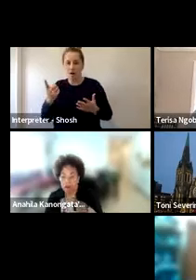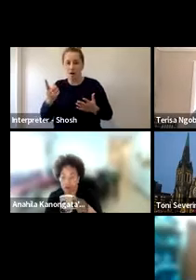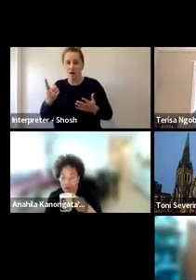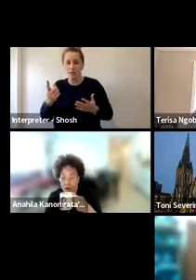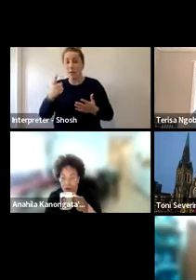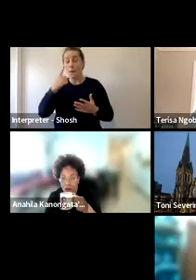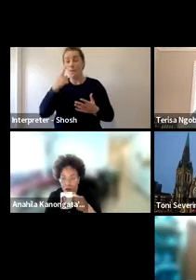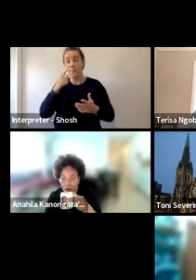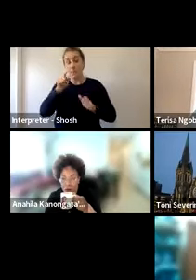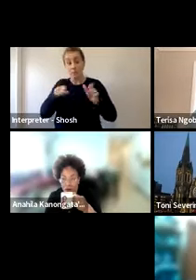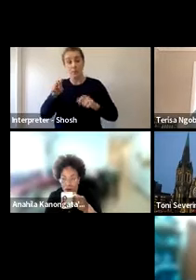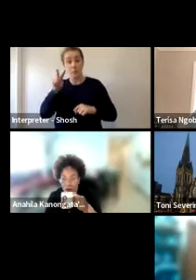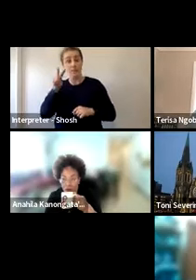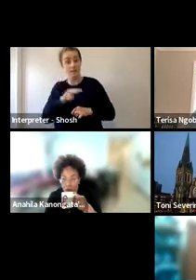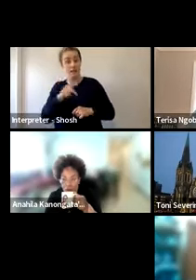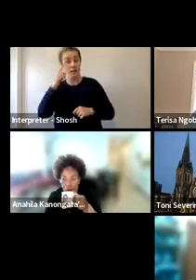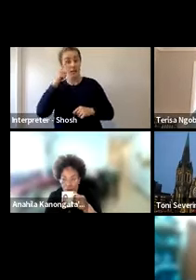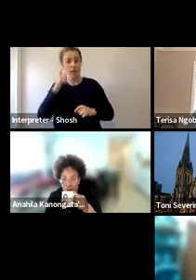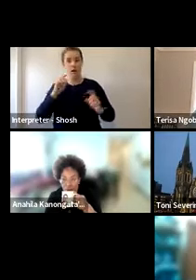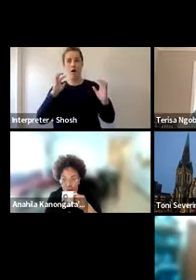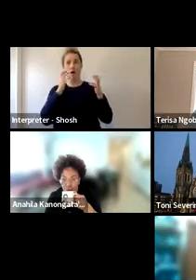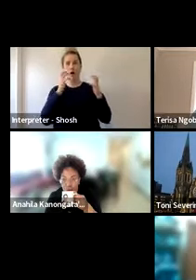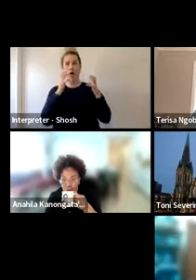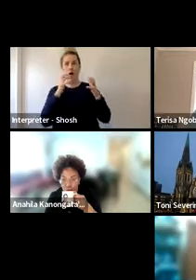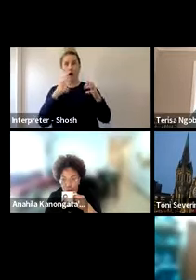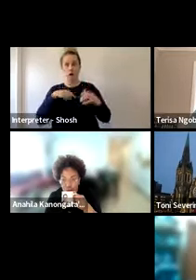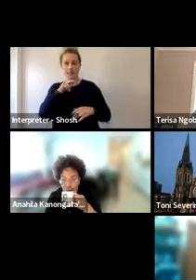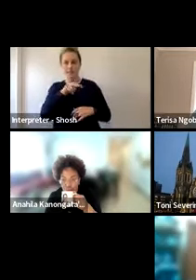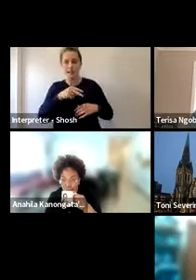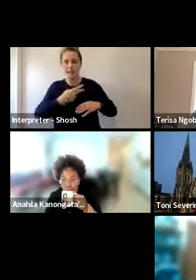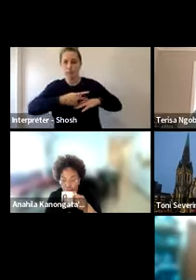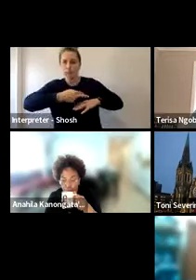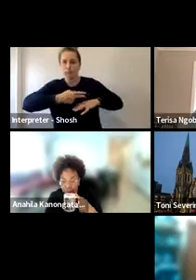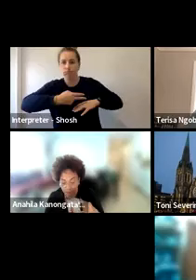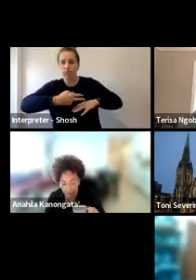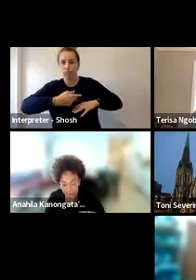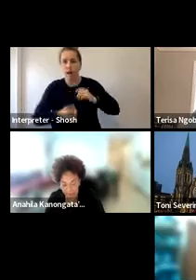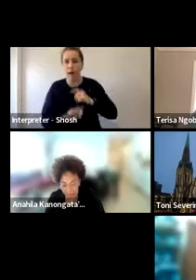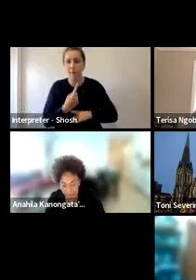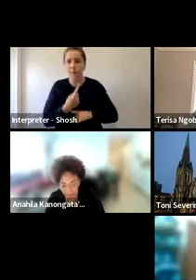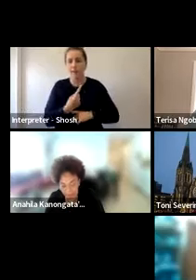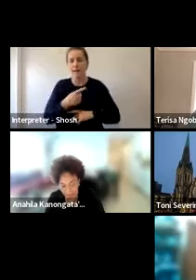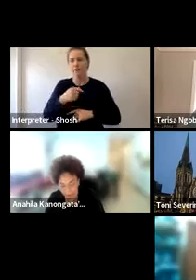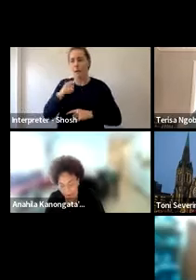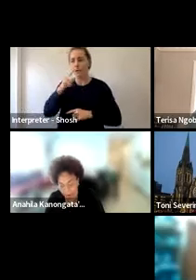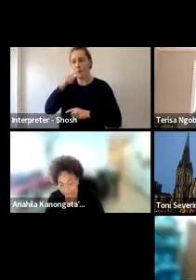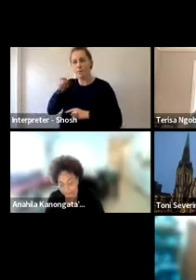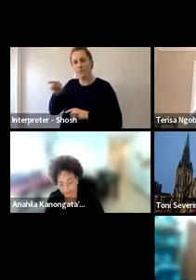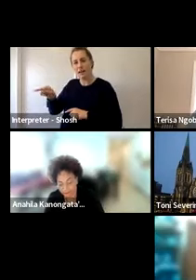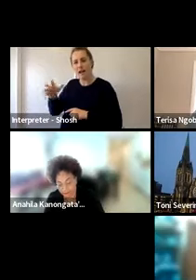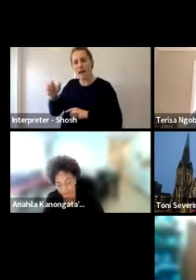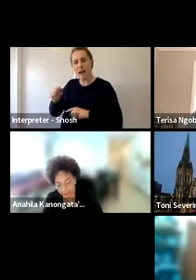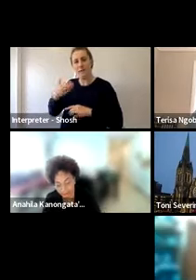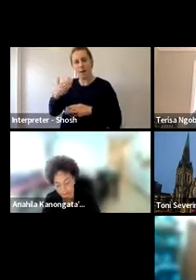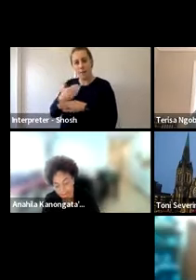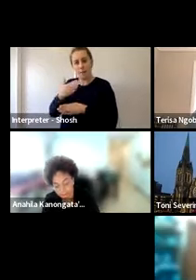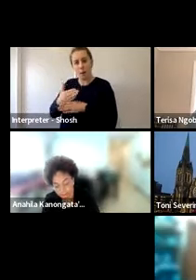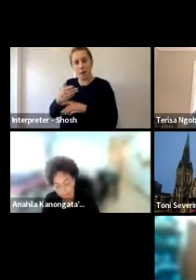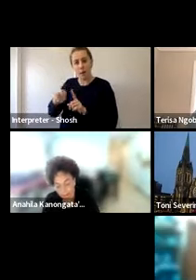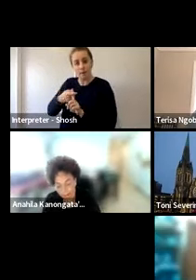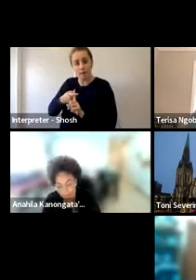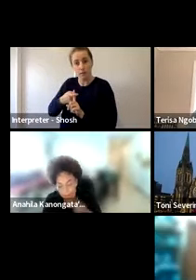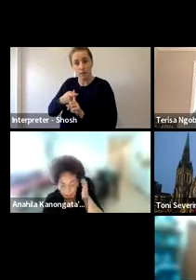seizures frightening, and I understand that. But for 70% of people who are in employment will actually be, or have,